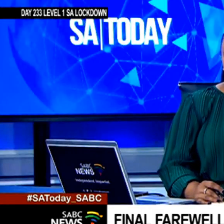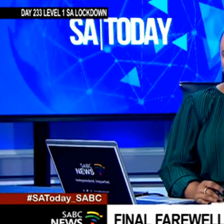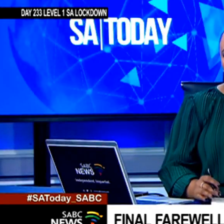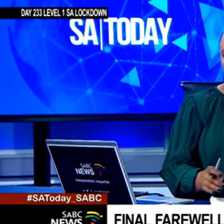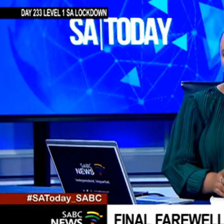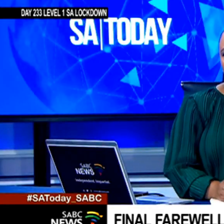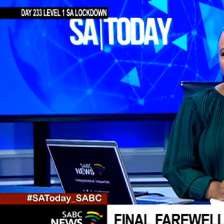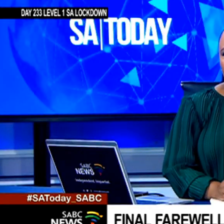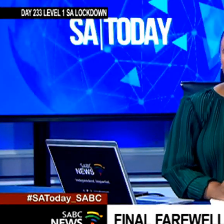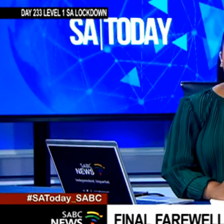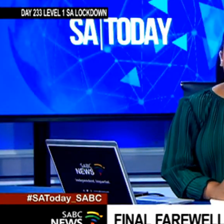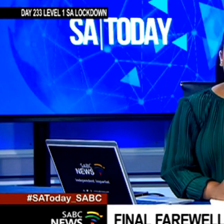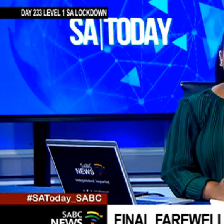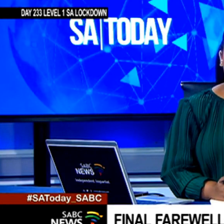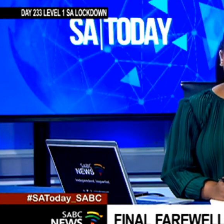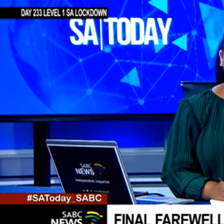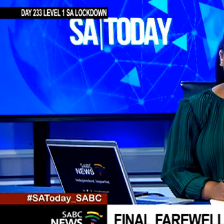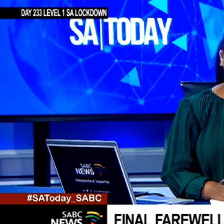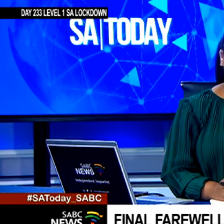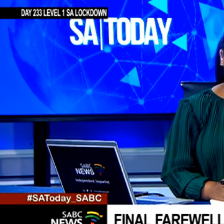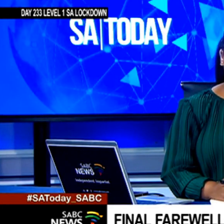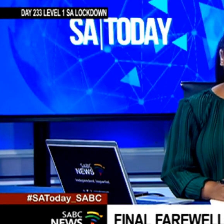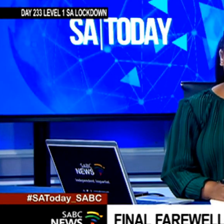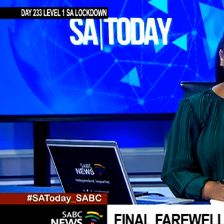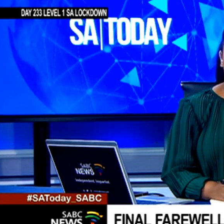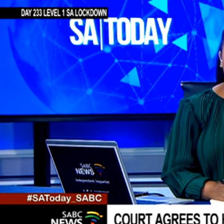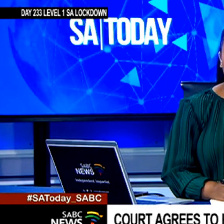The High Court in Pretoria has agreed to hear expelled former Khadeng.